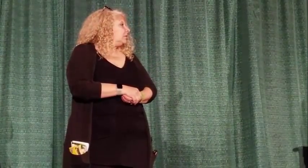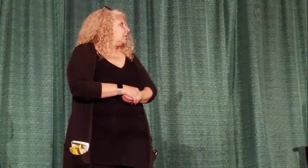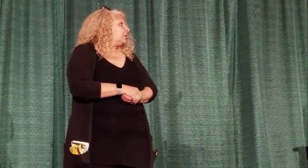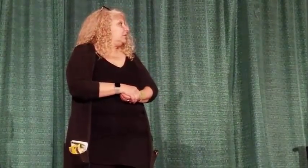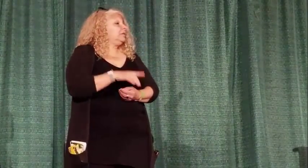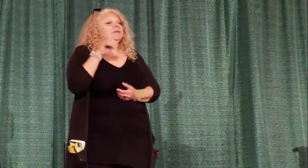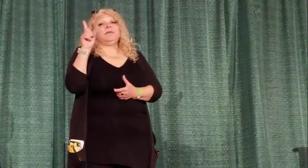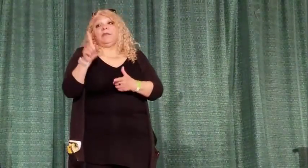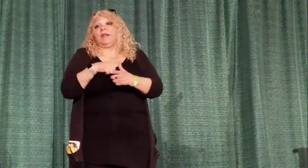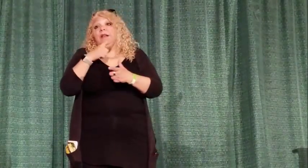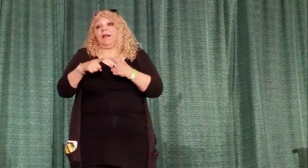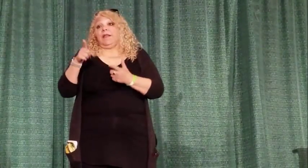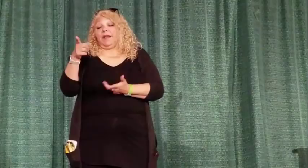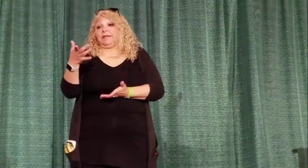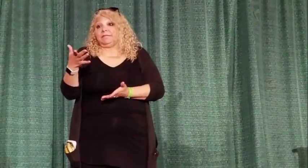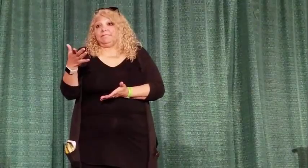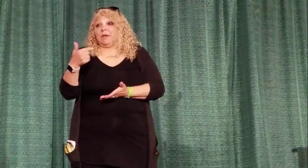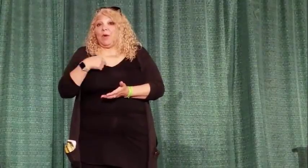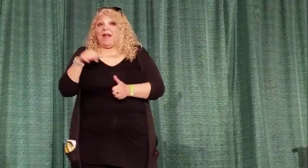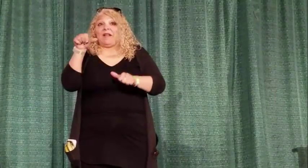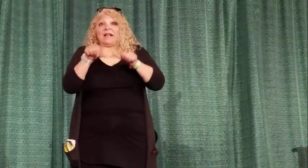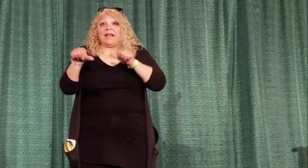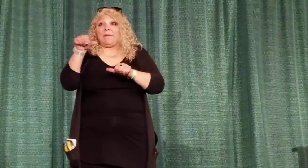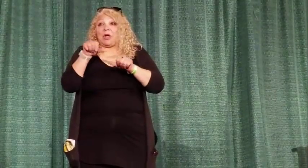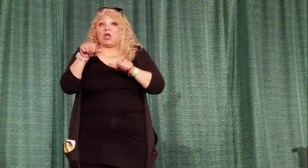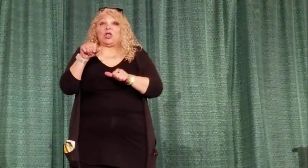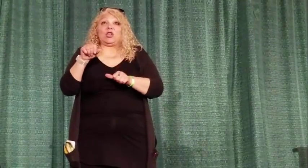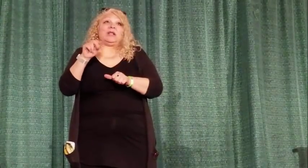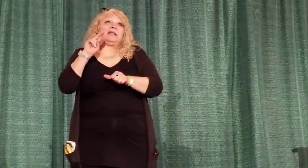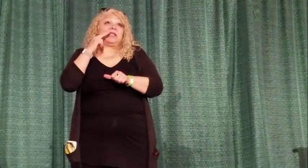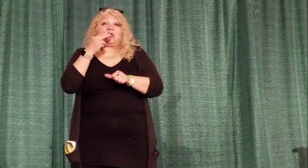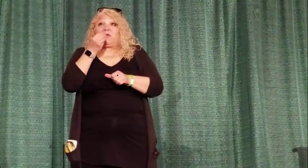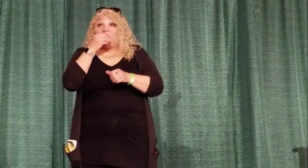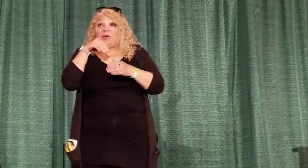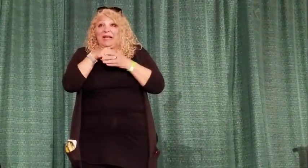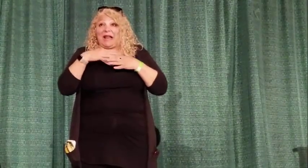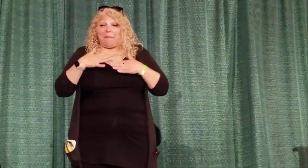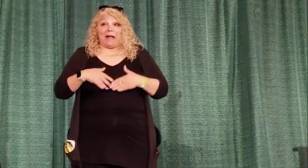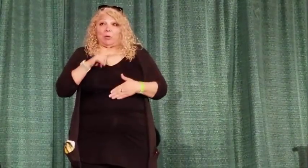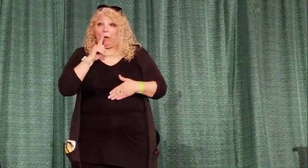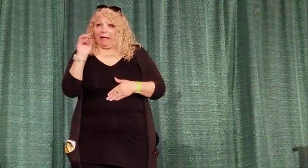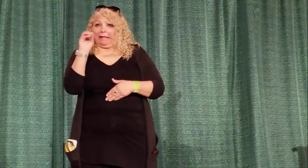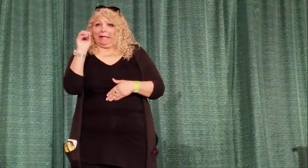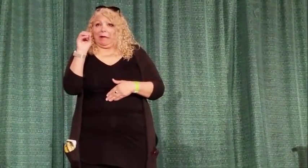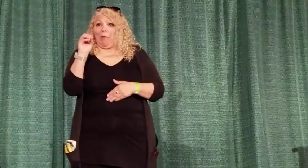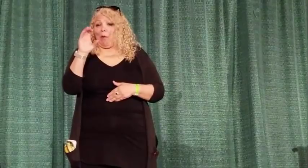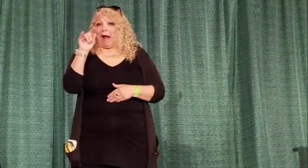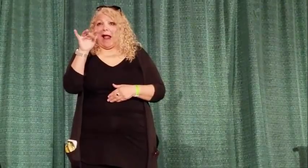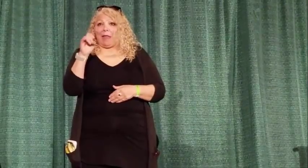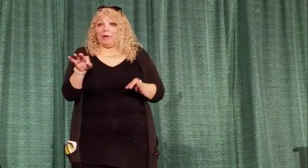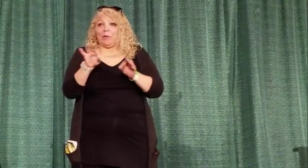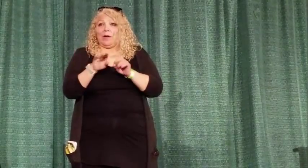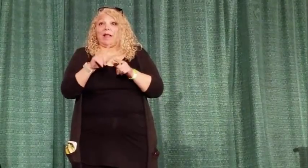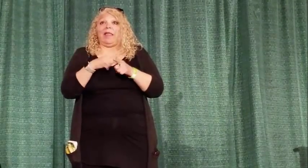And then, we don't even put this chemicalized, nutritionless food in our bodies, empty calories. But then